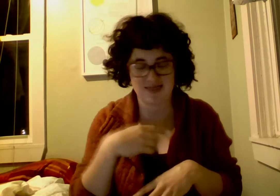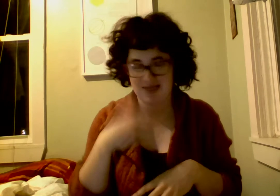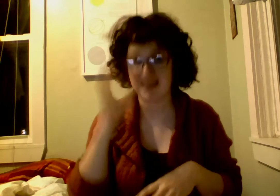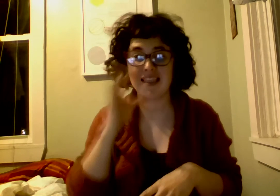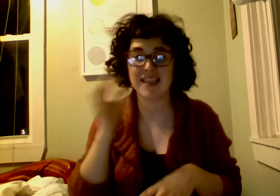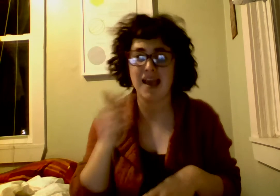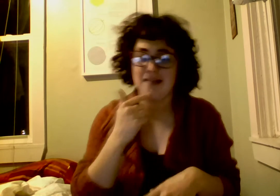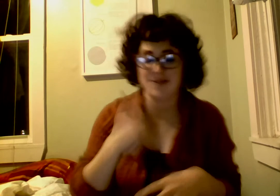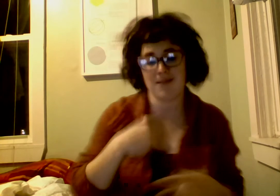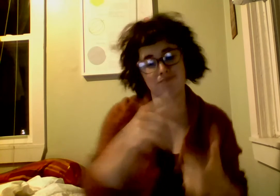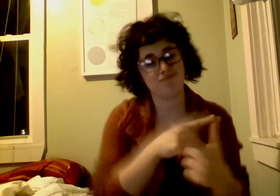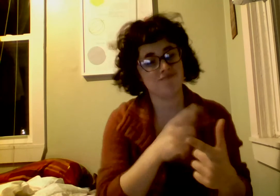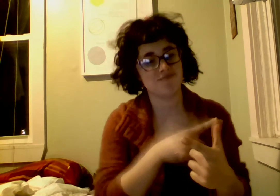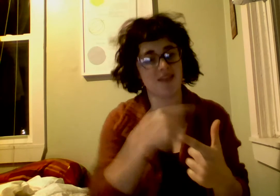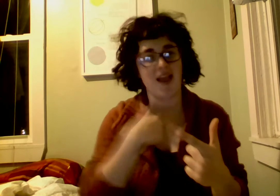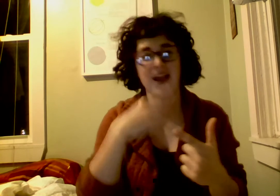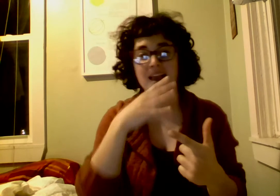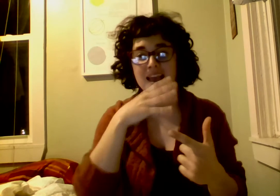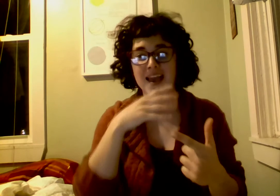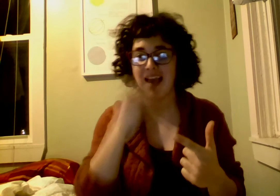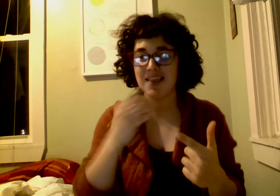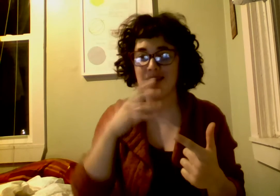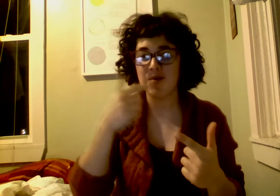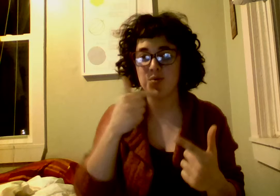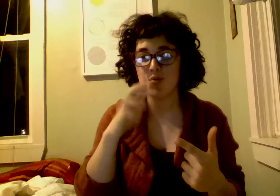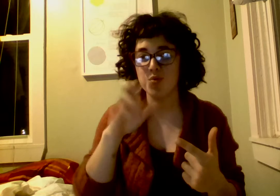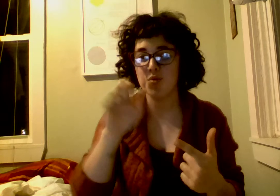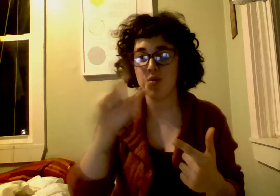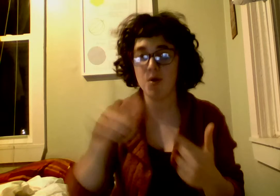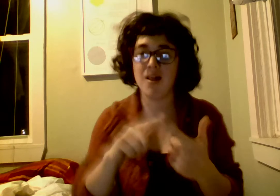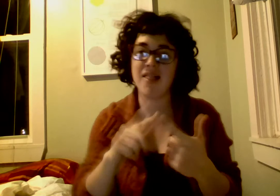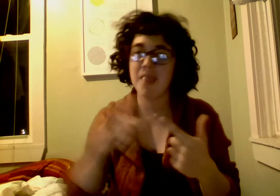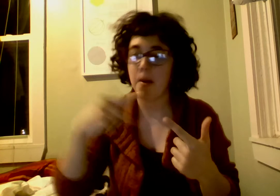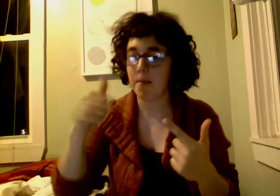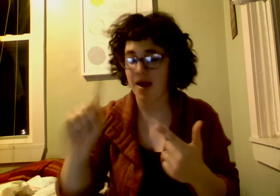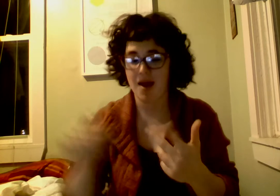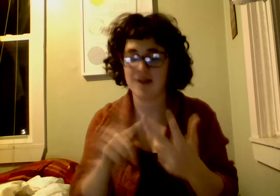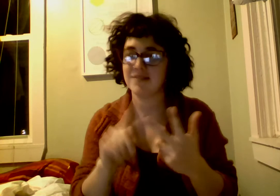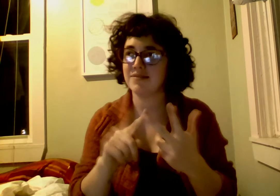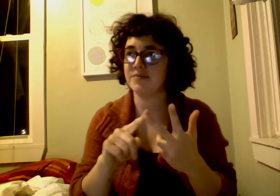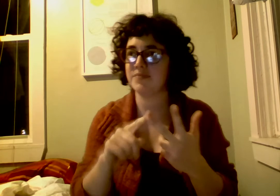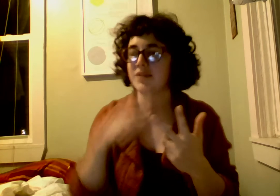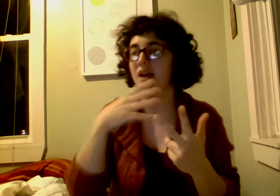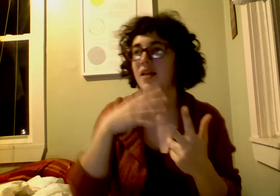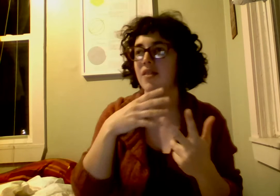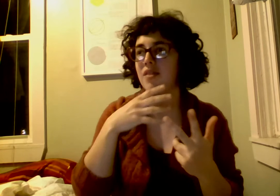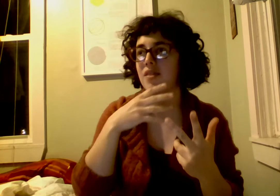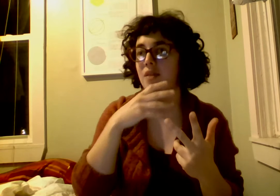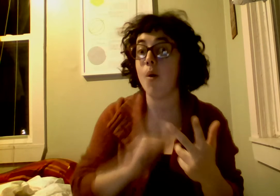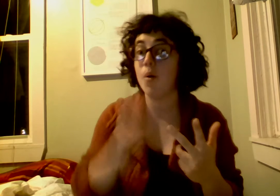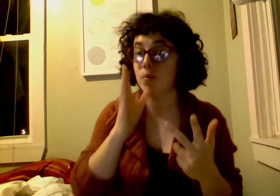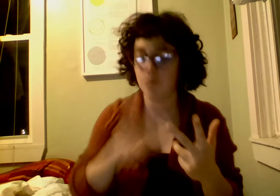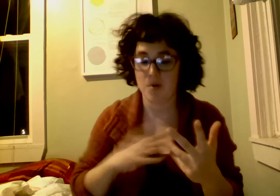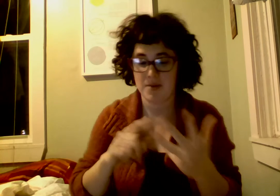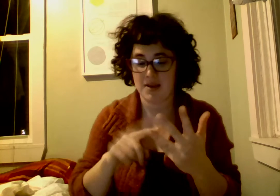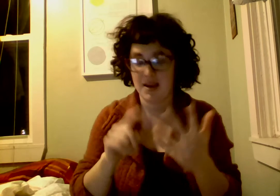and the pot and the old woman too. Skalinkin' lots, got hot and tight, and oh, I'm gonna eat